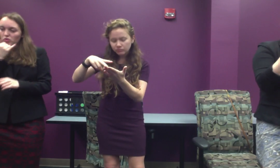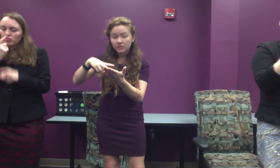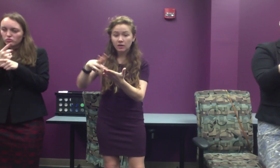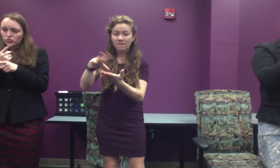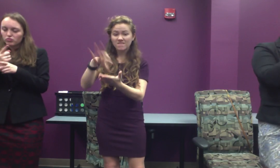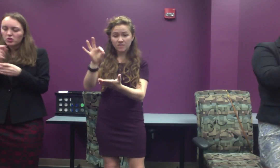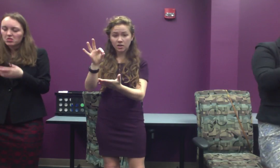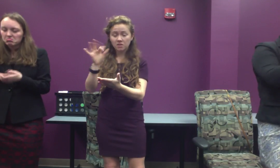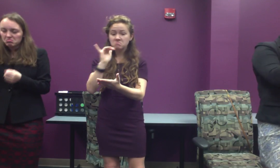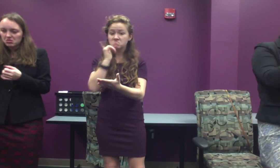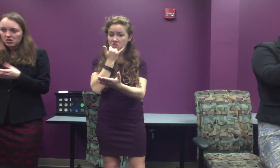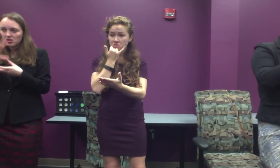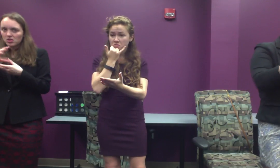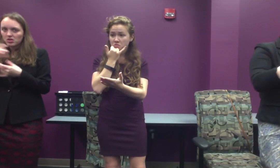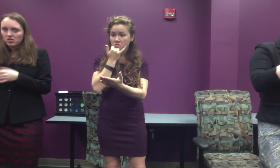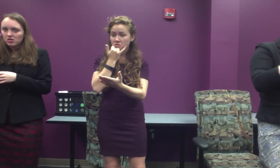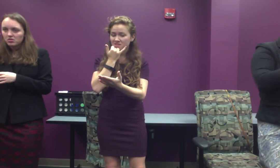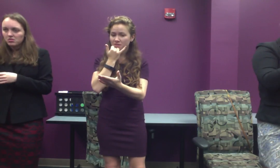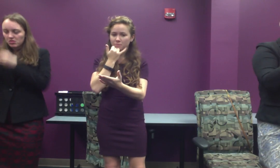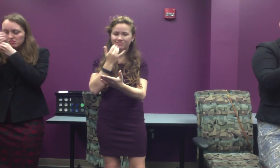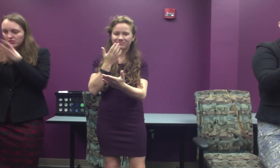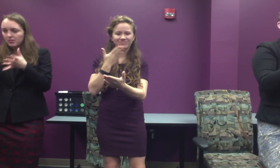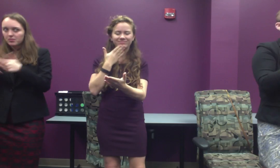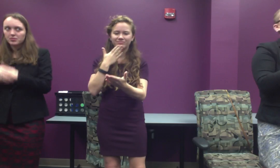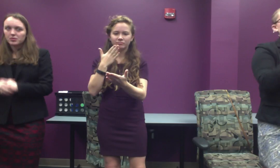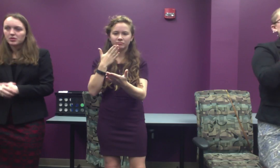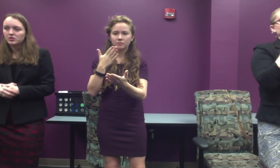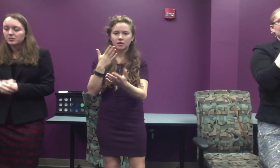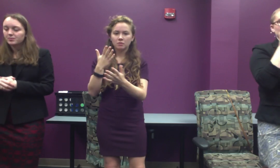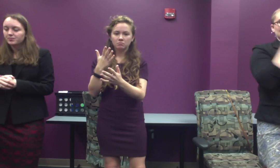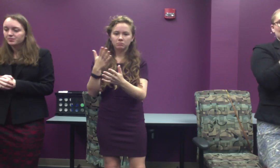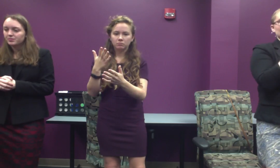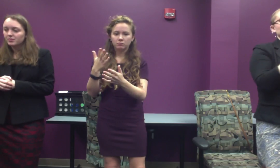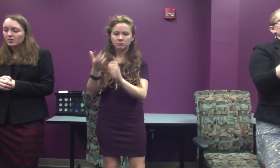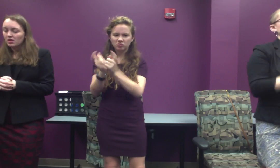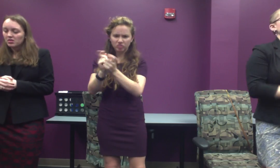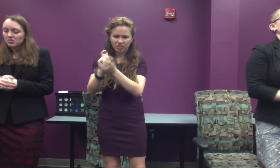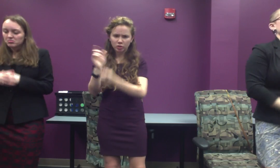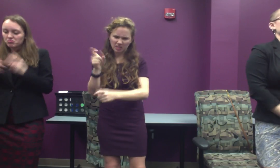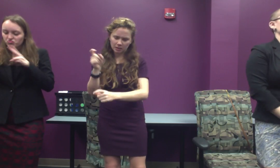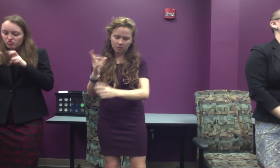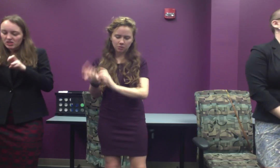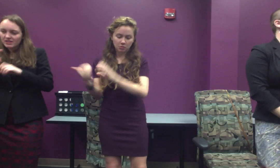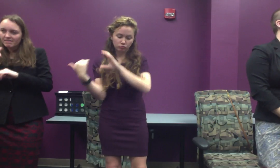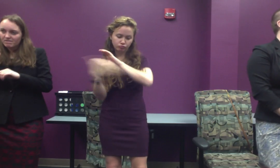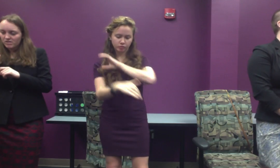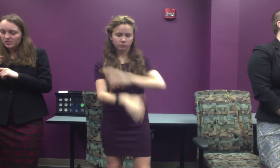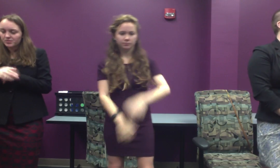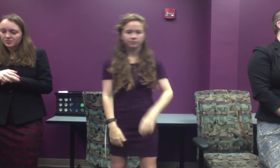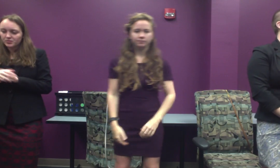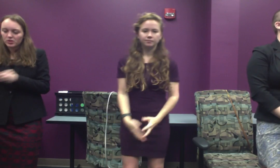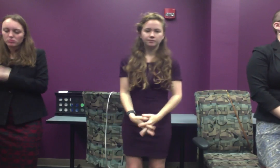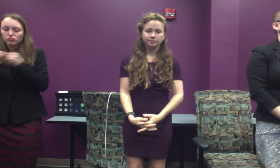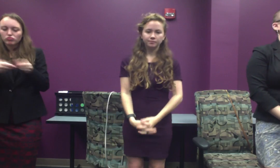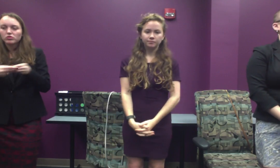Once that is done, the writer writes it up on the computer and puts it into a program called PageMaker